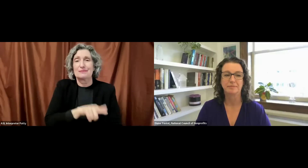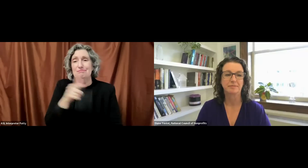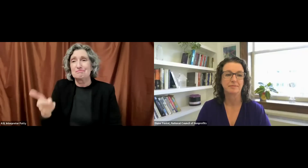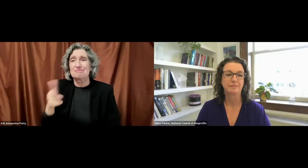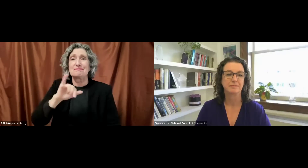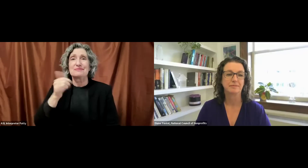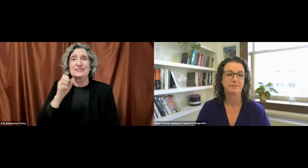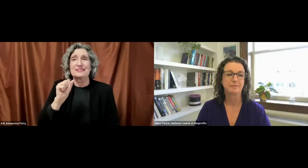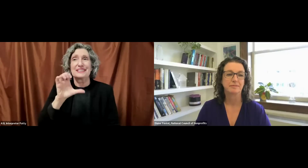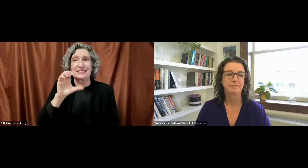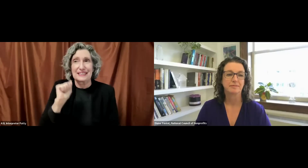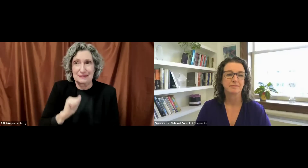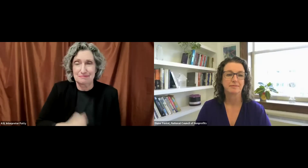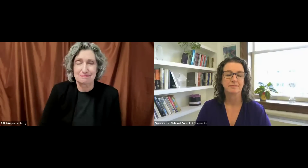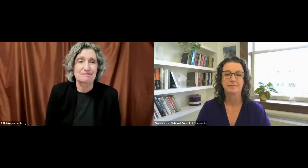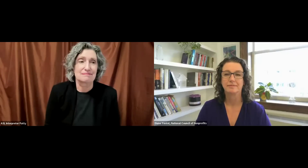Jessica.